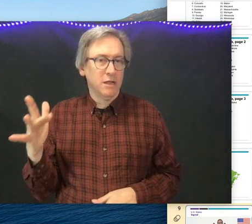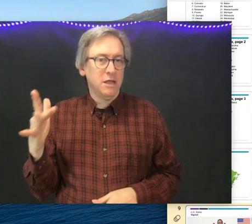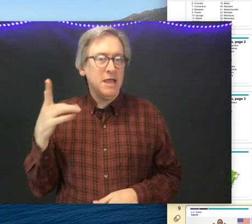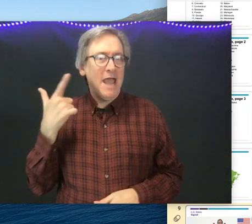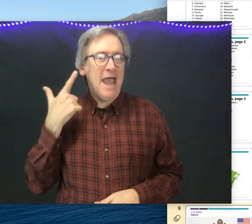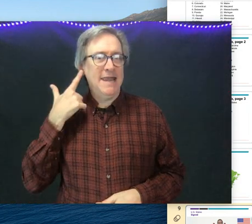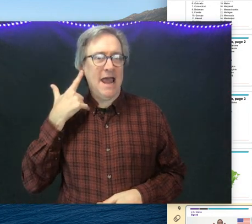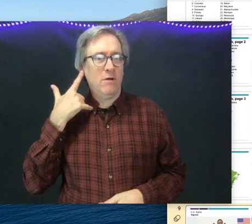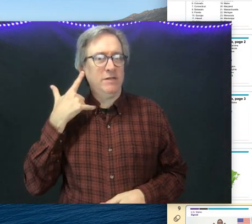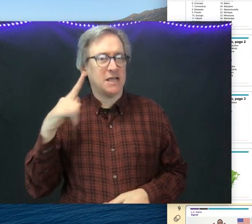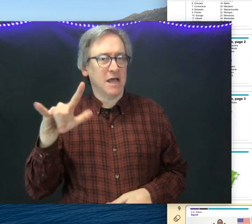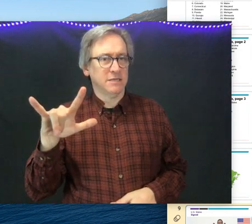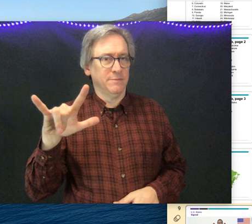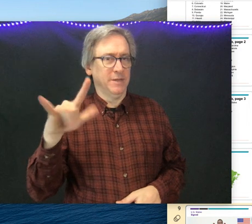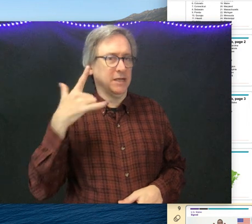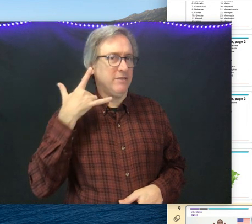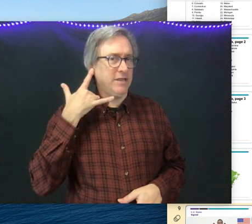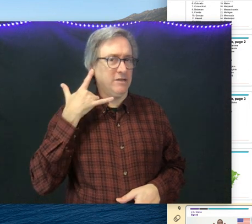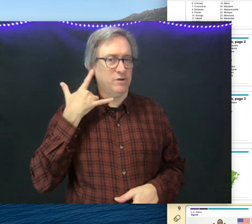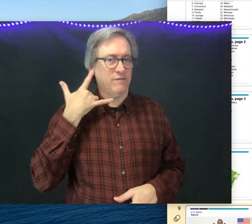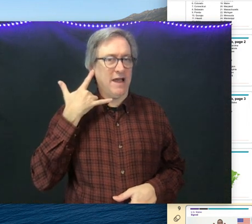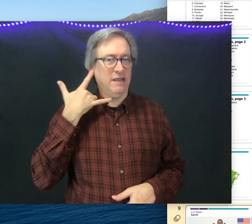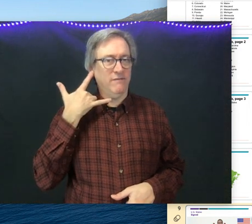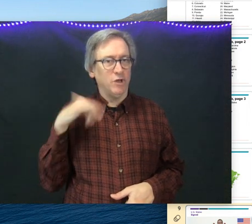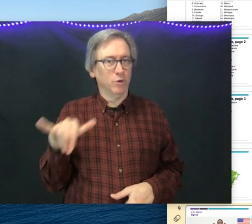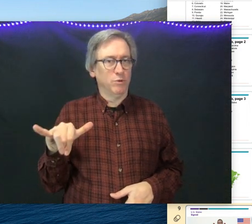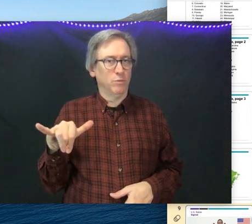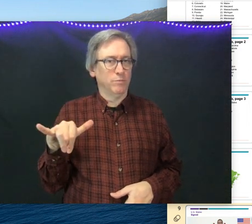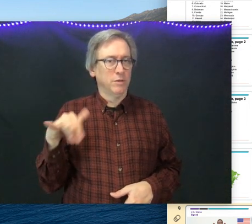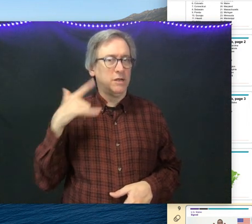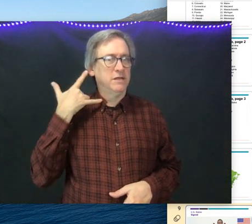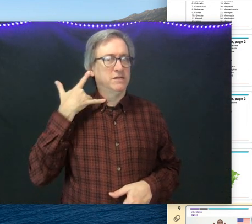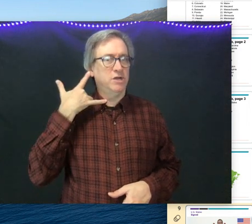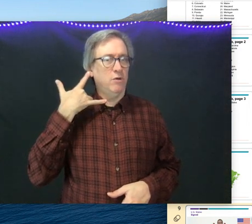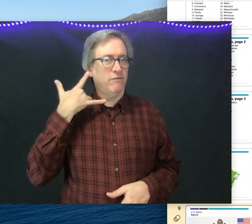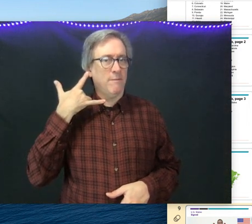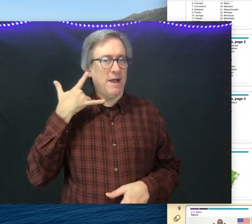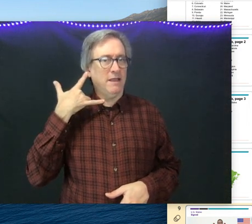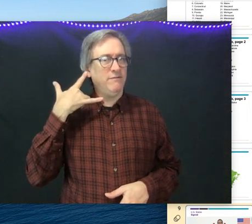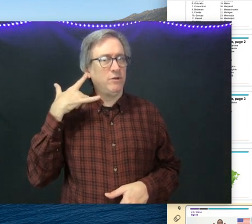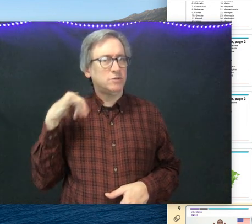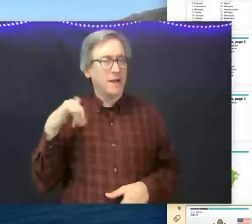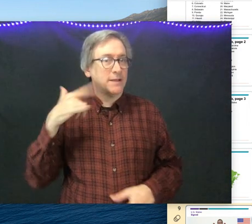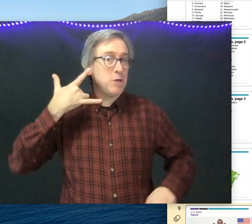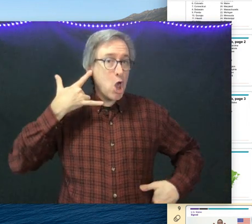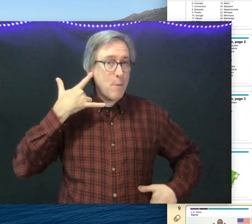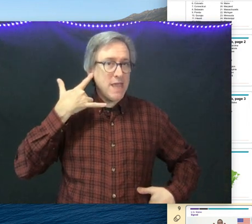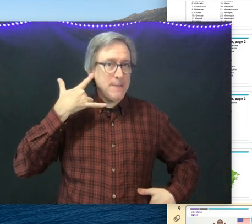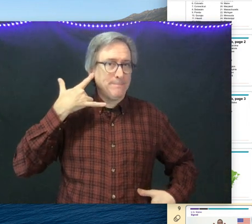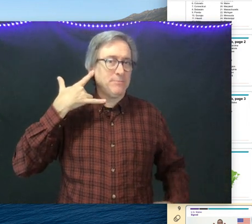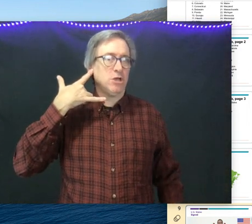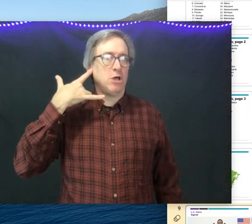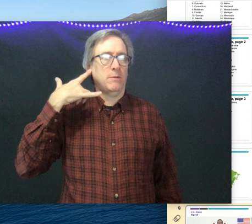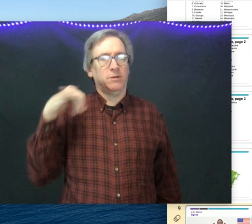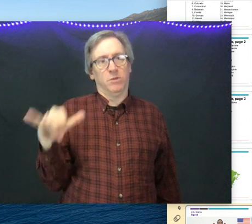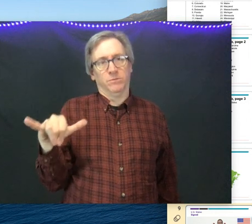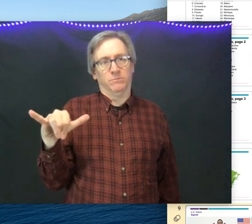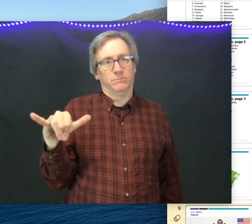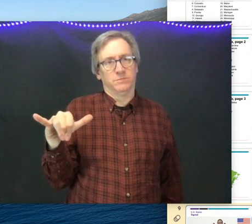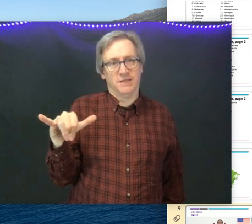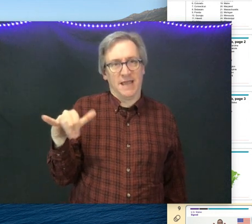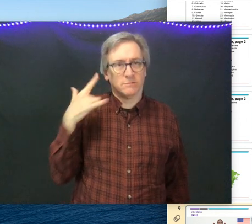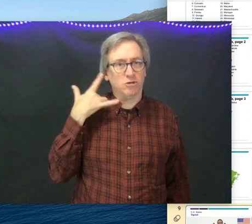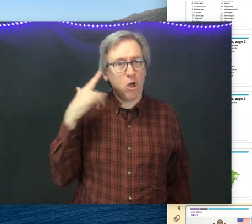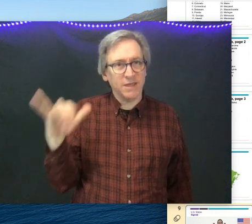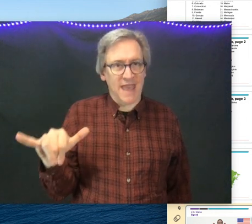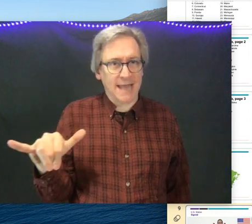California. And now it's gotten to be the sort of I love you. So from I love you to call me what,